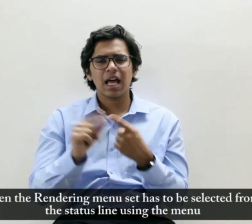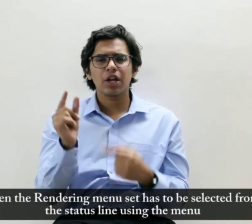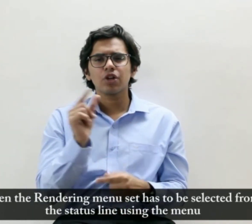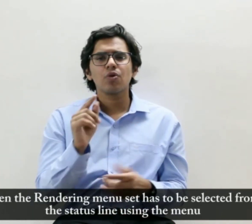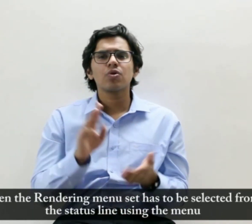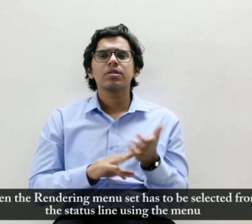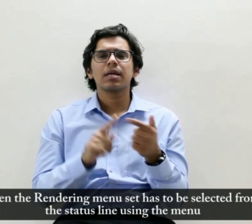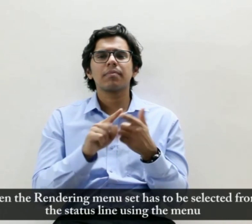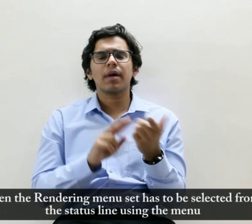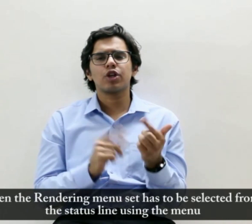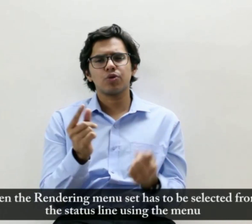menu.